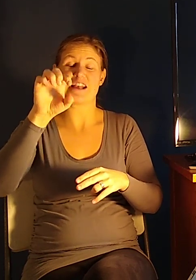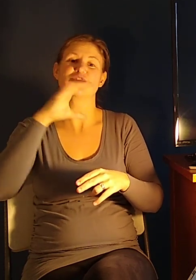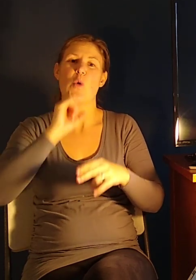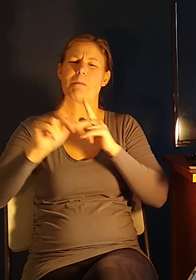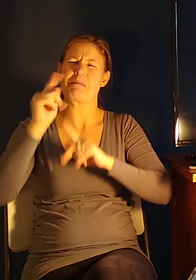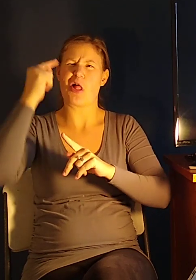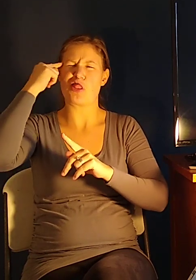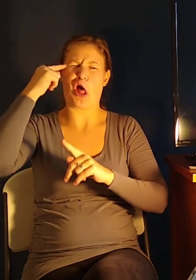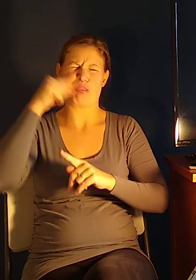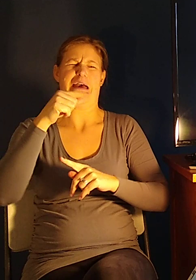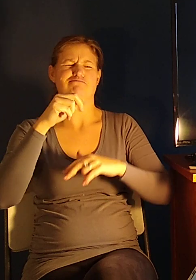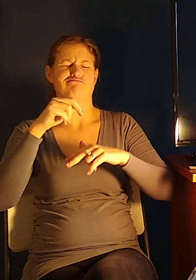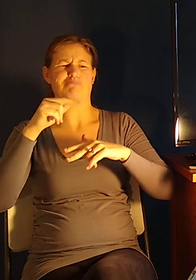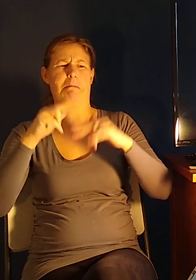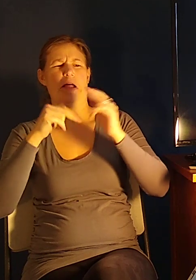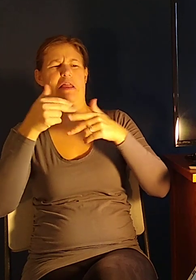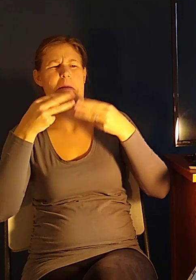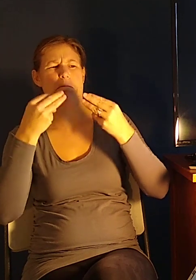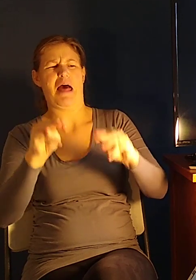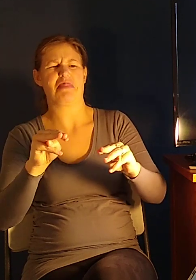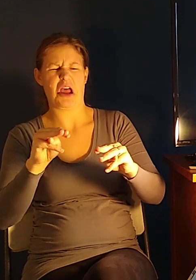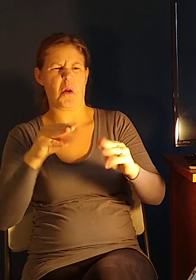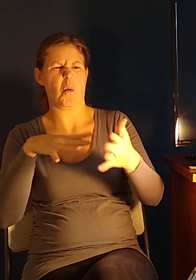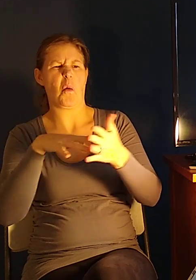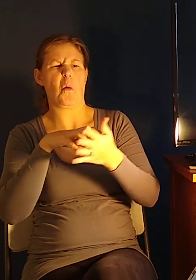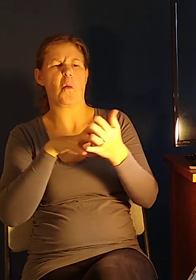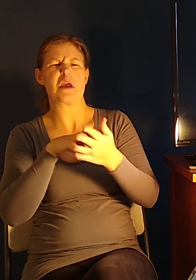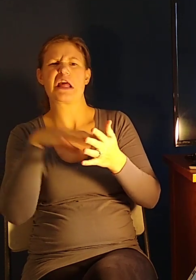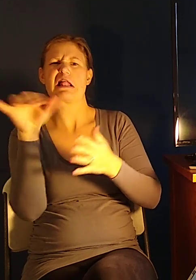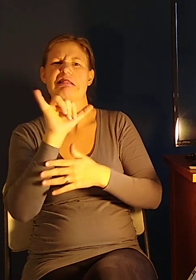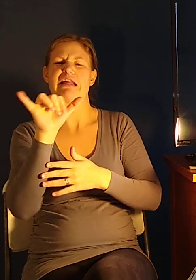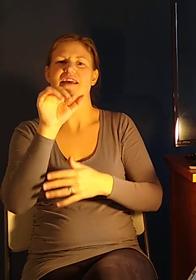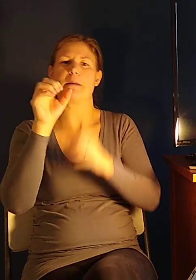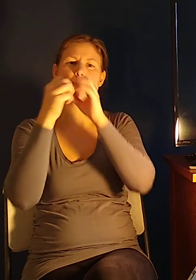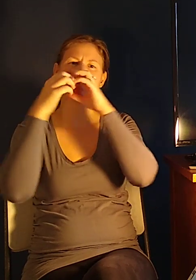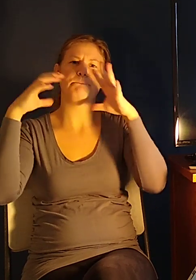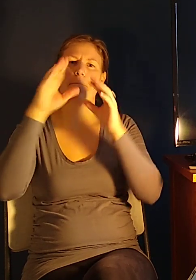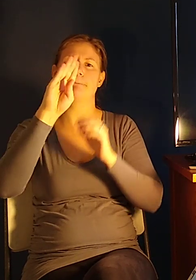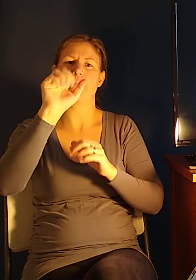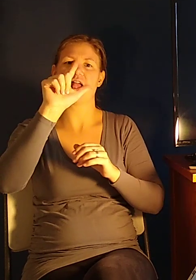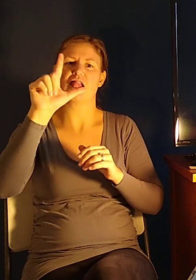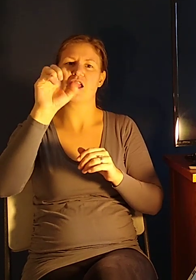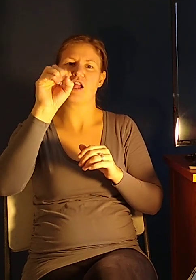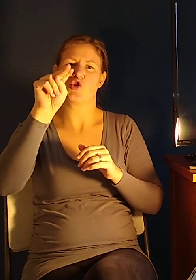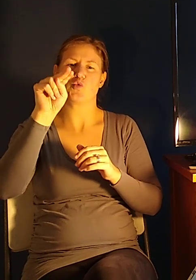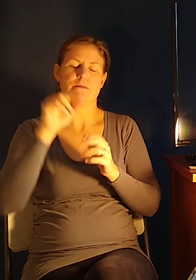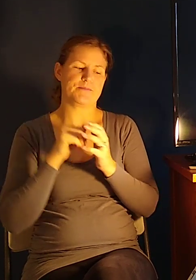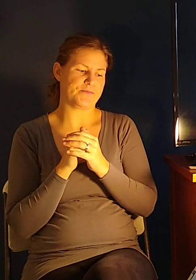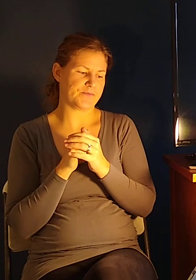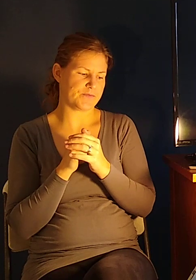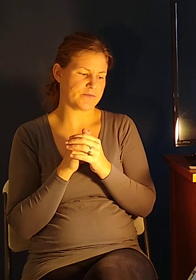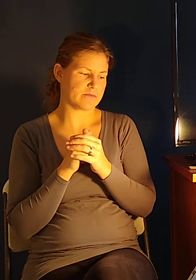this construction method was as fragile as a balloon. This method, used